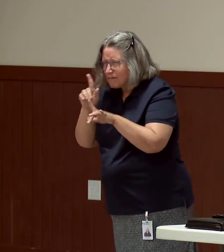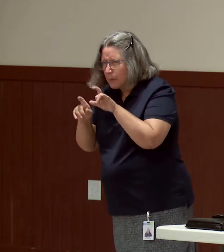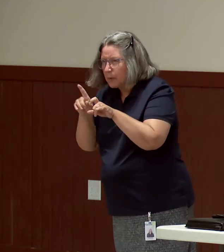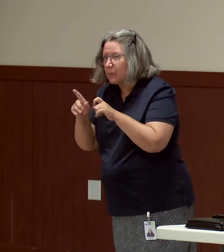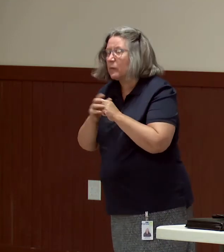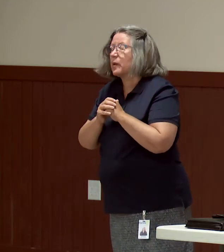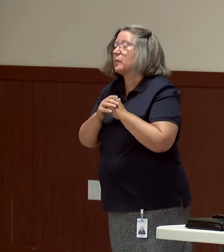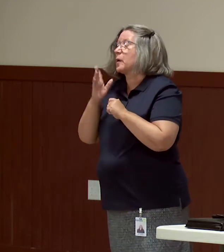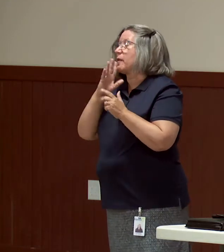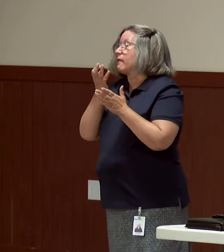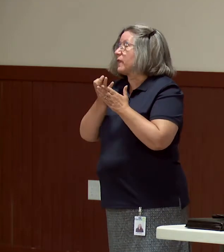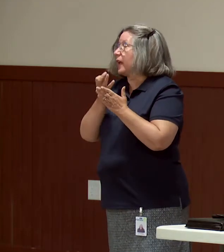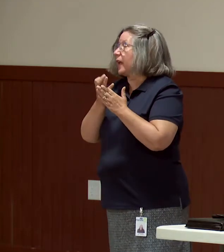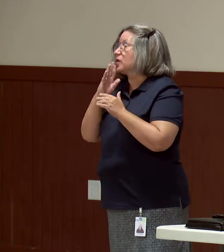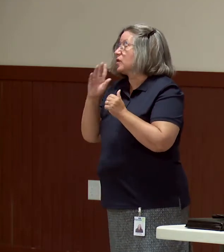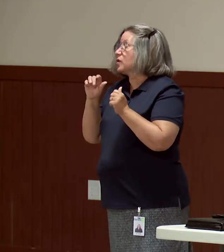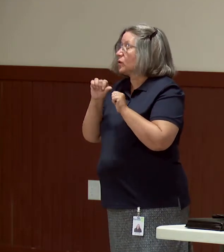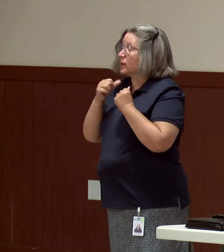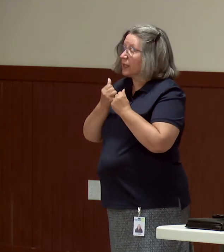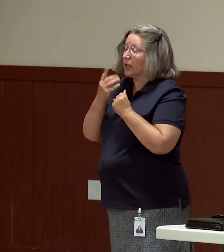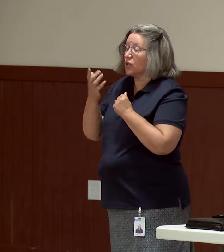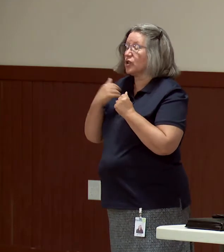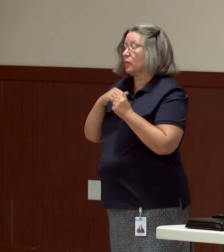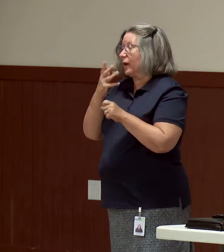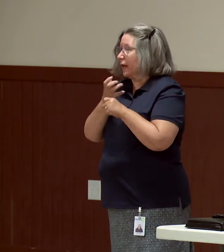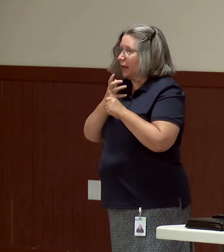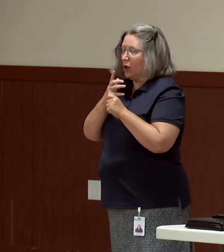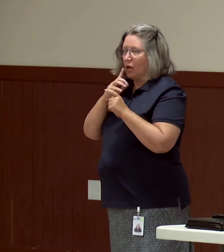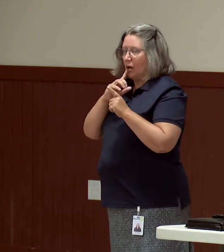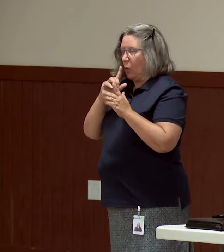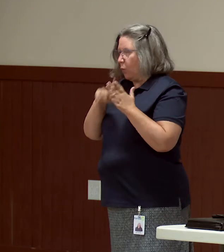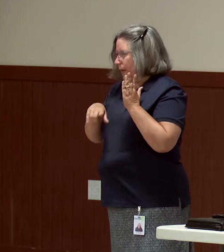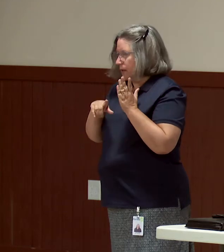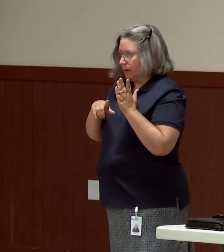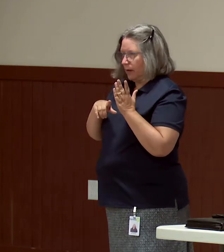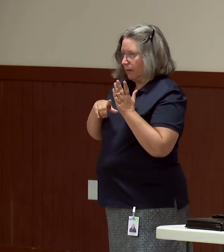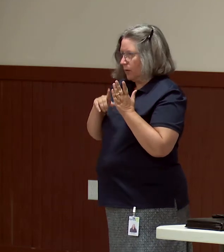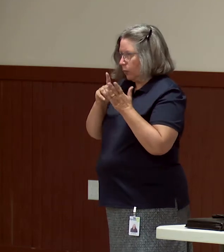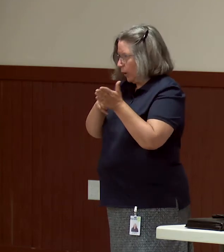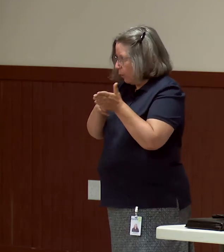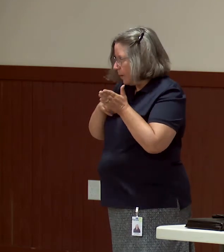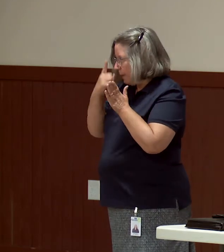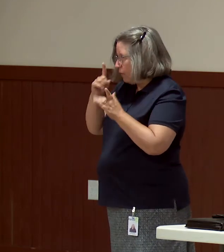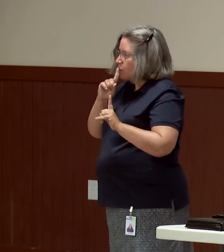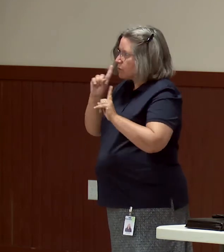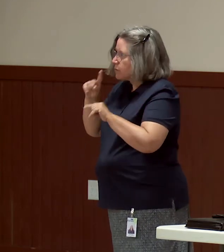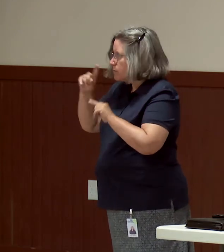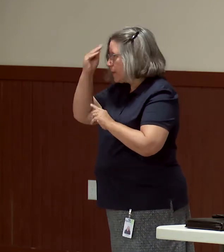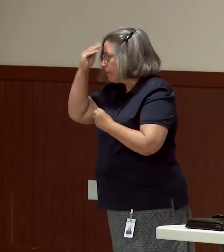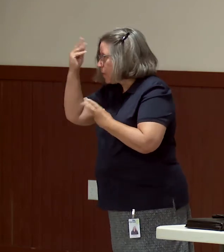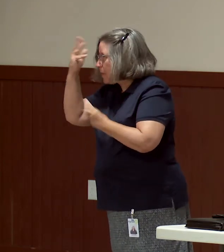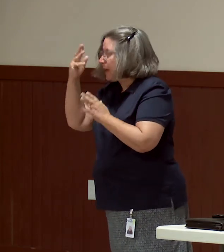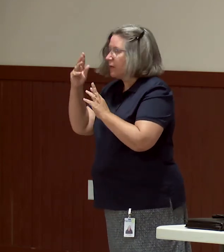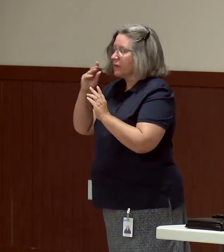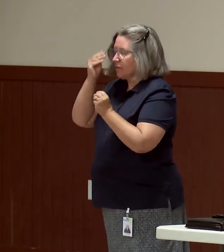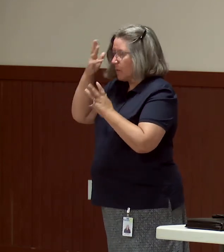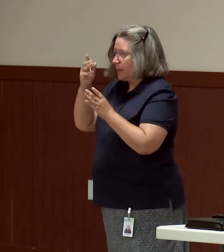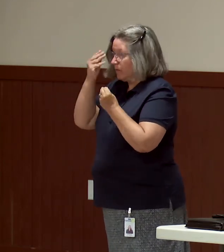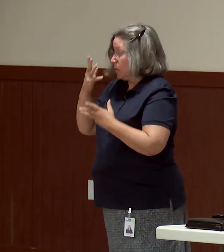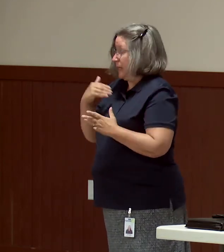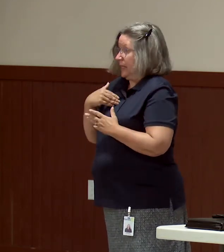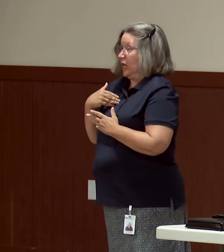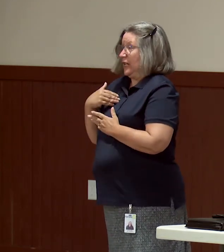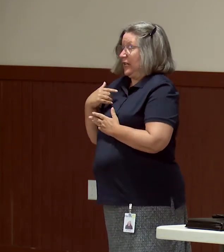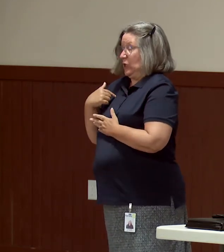Finance Officers Association in terms of the reporting requirements. And so while we are able to share a lot of information with you, there's information we don't